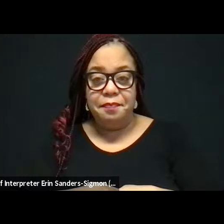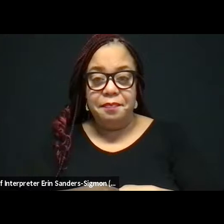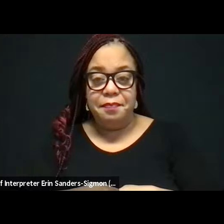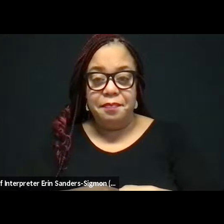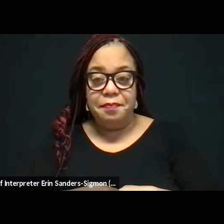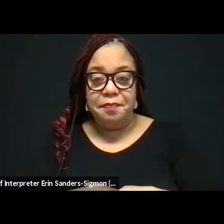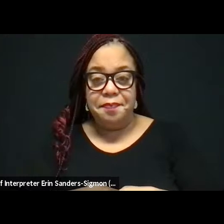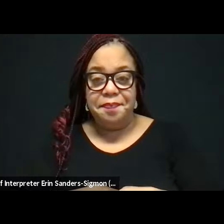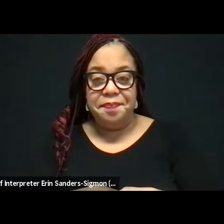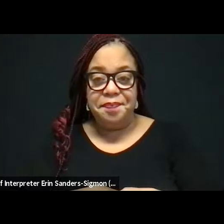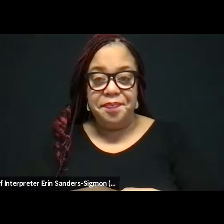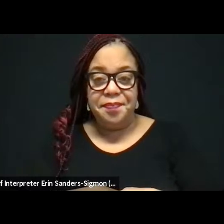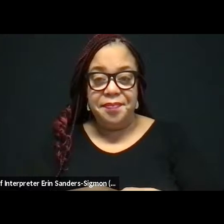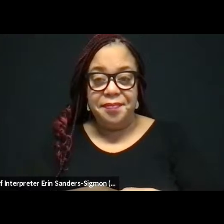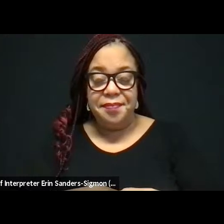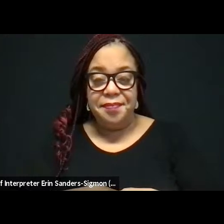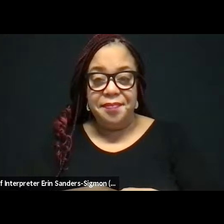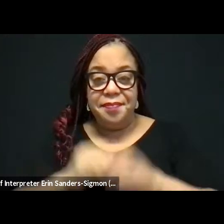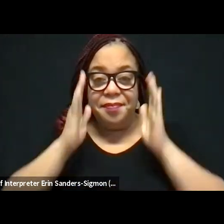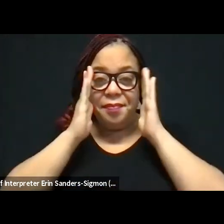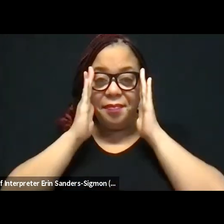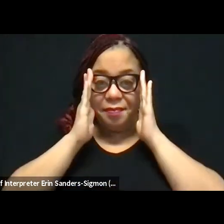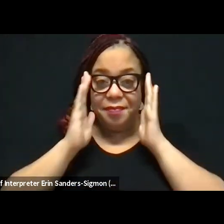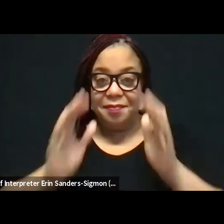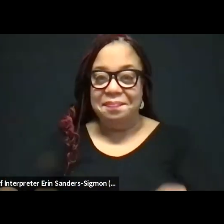Thank you so much. All right, there we go.